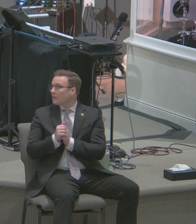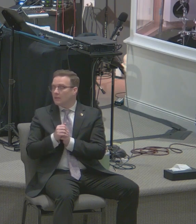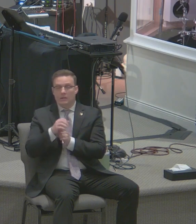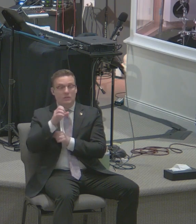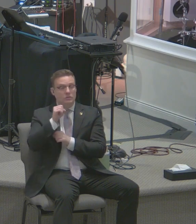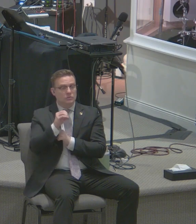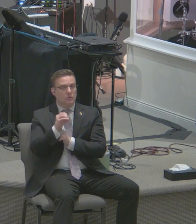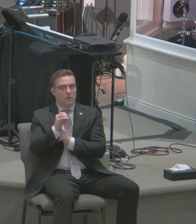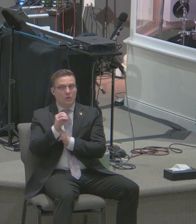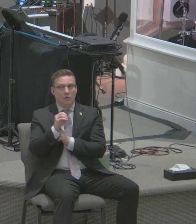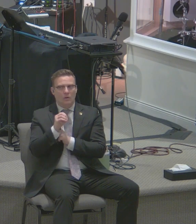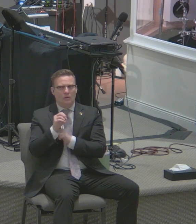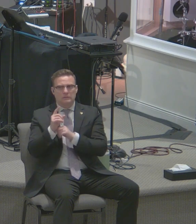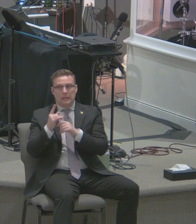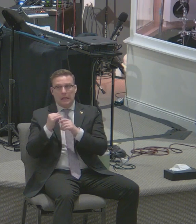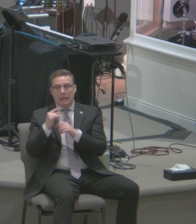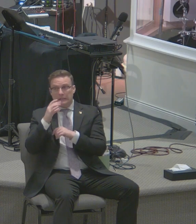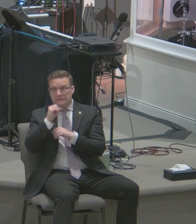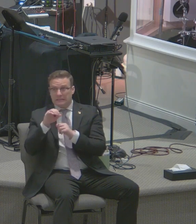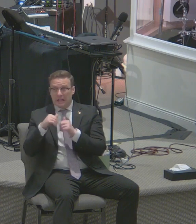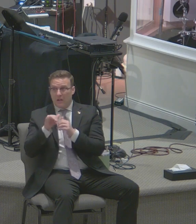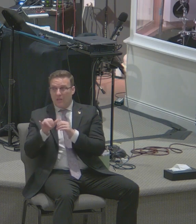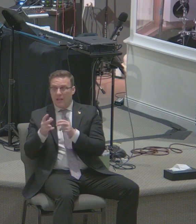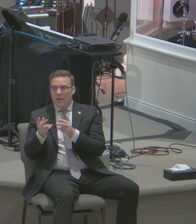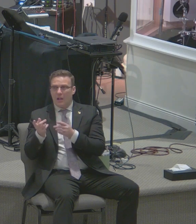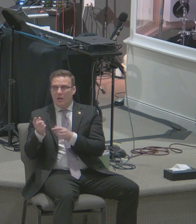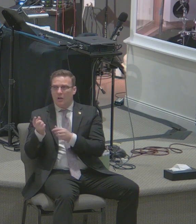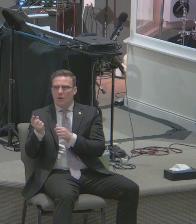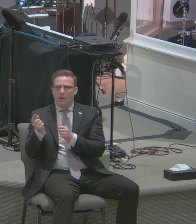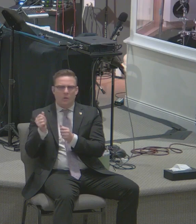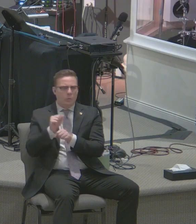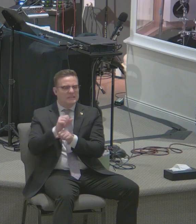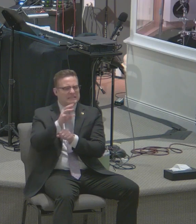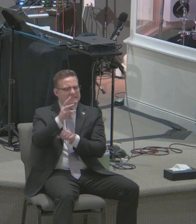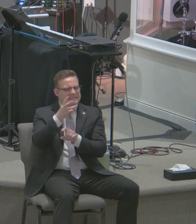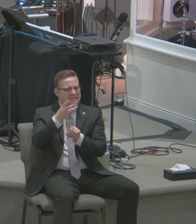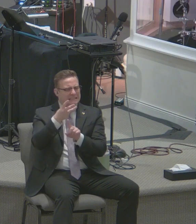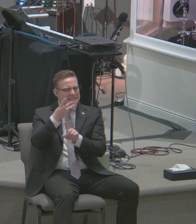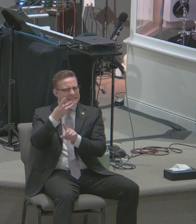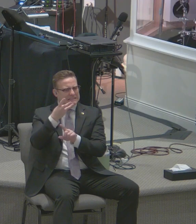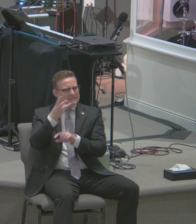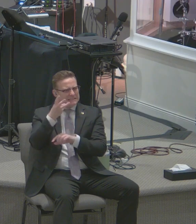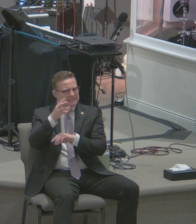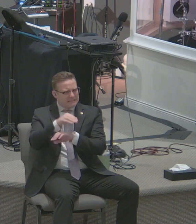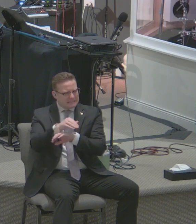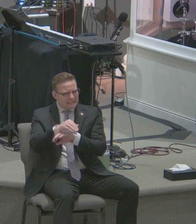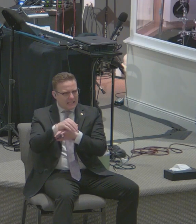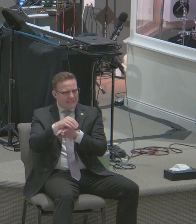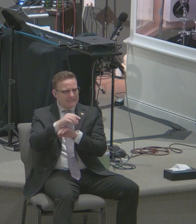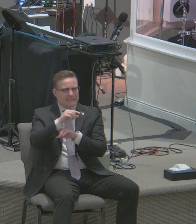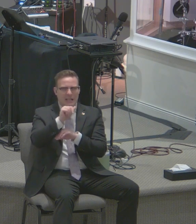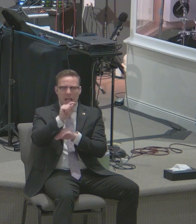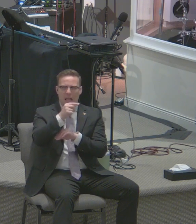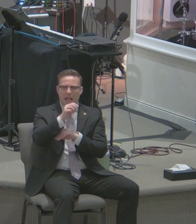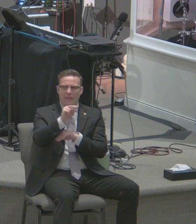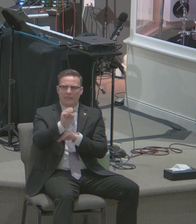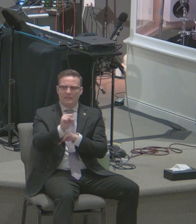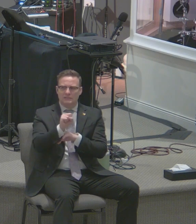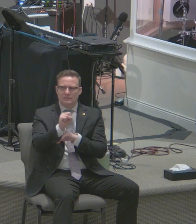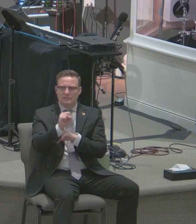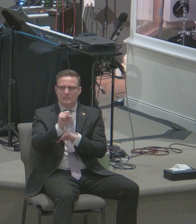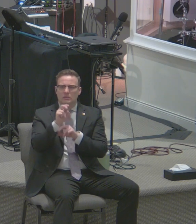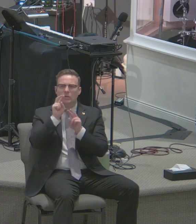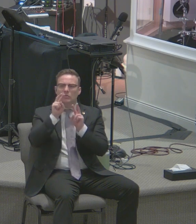so that's the way that's set up is 6 nights in Athens, and you'll have a private balcony overlooking the city of